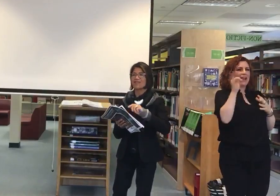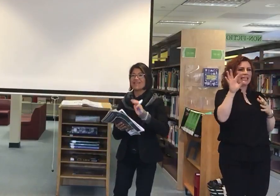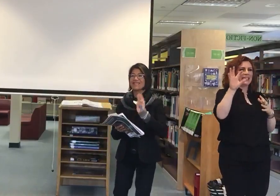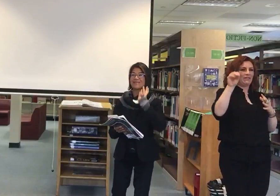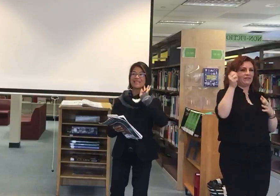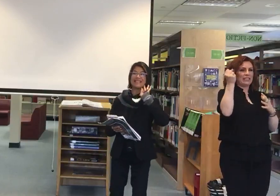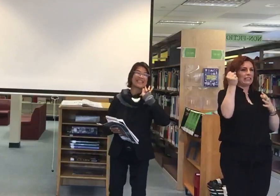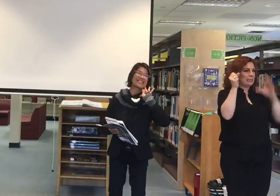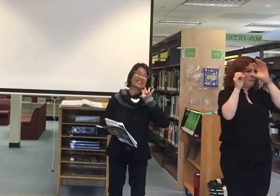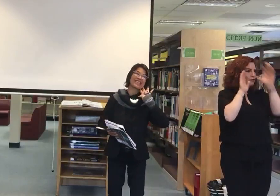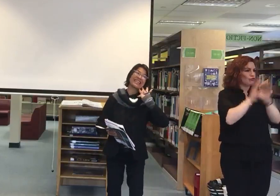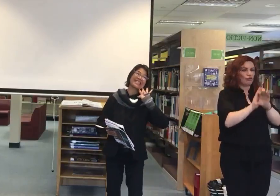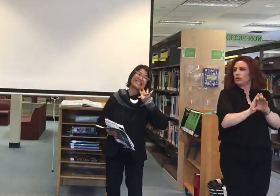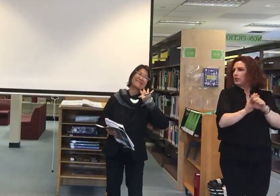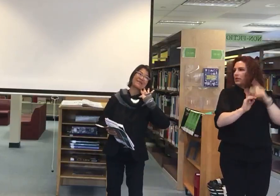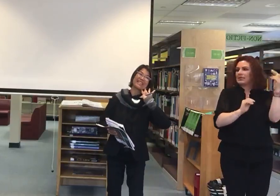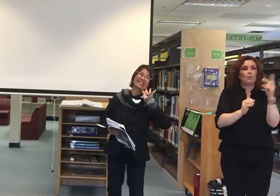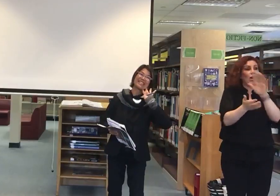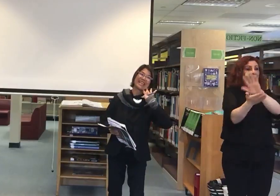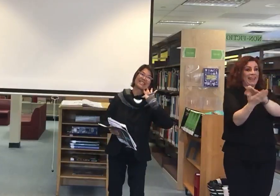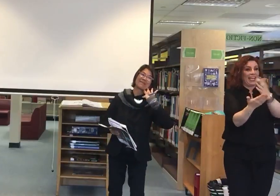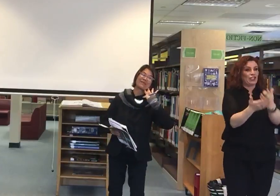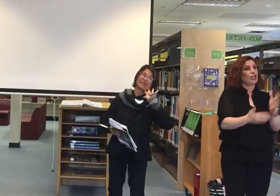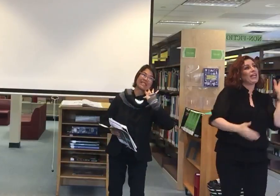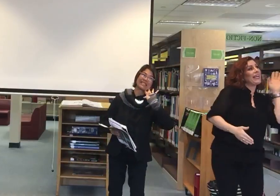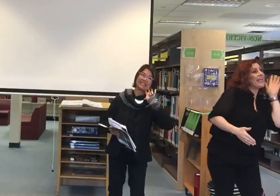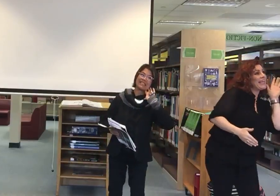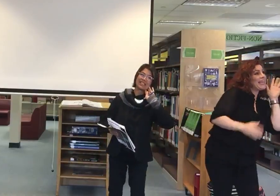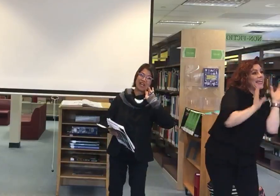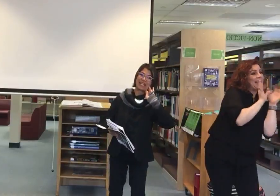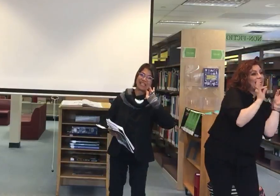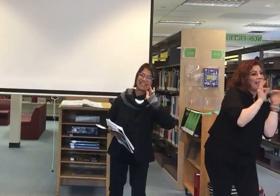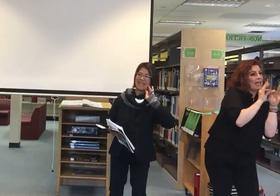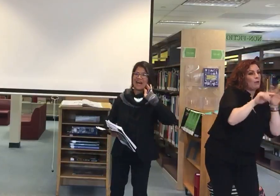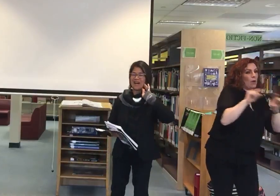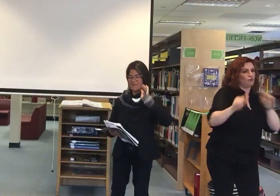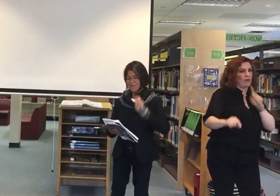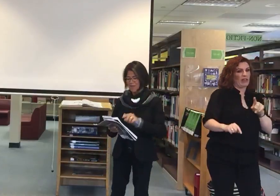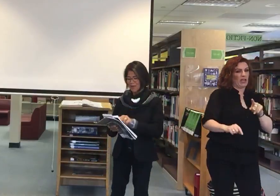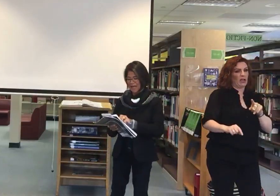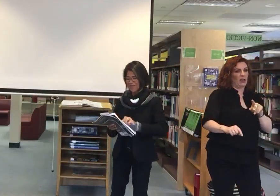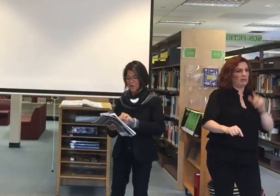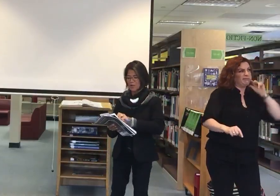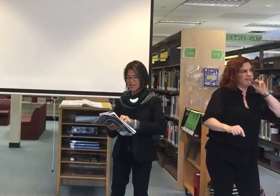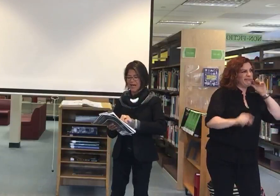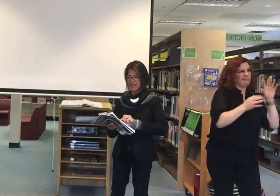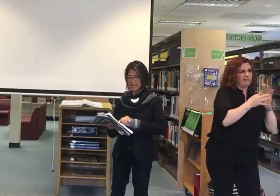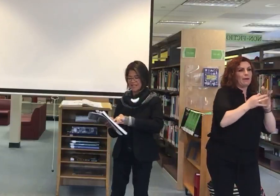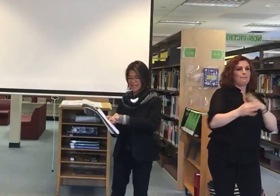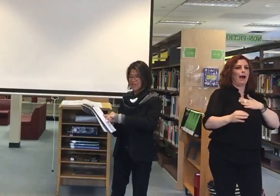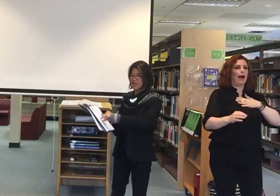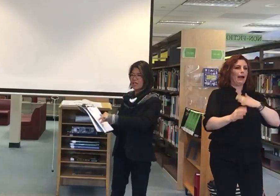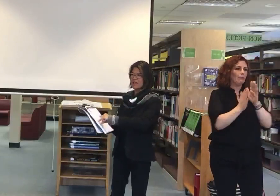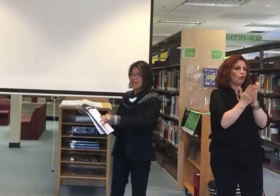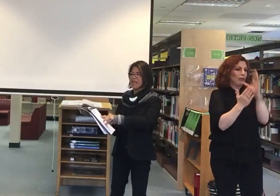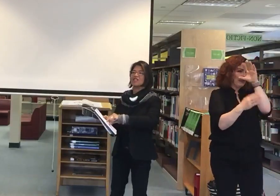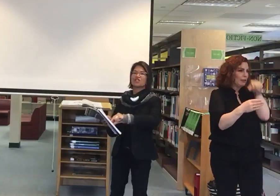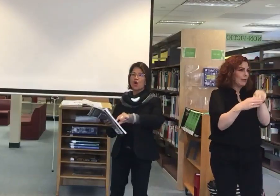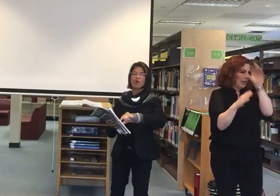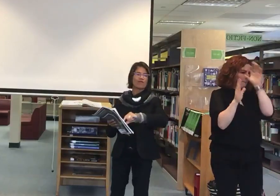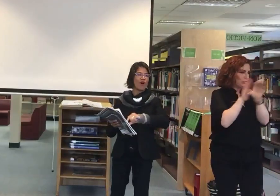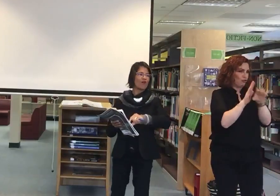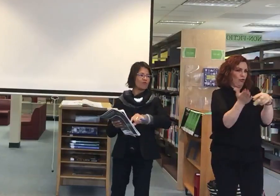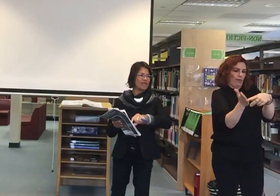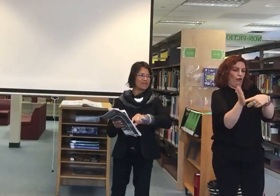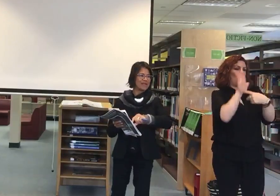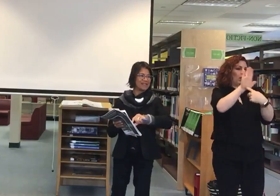photos where somebody in the kitchen's like this, but really she's saying something really cranky. My book had a photo like that, and it said underneath, "It's